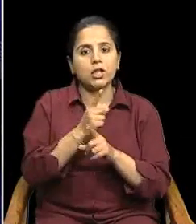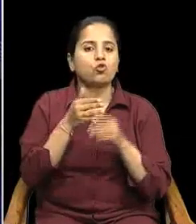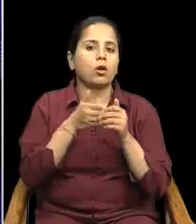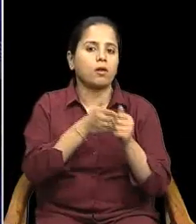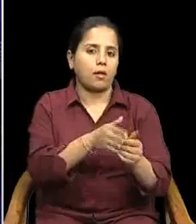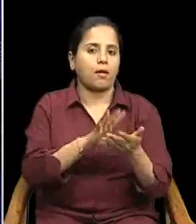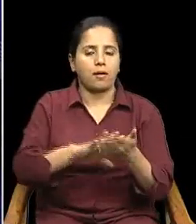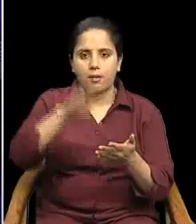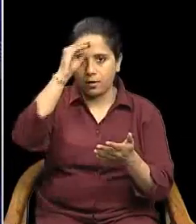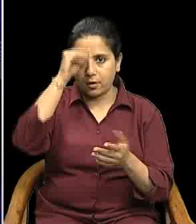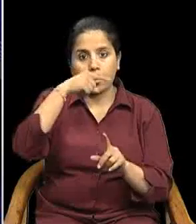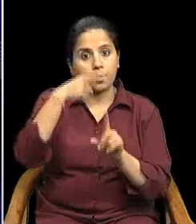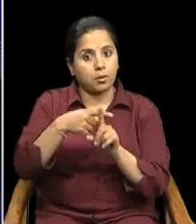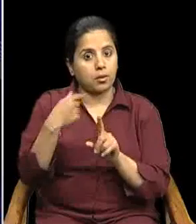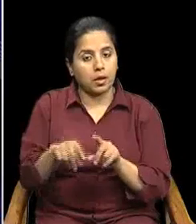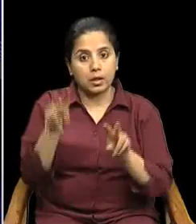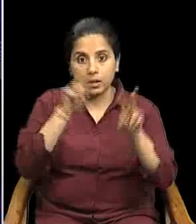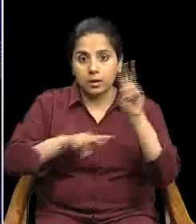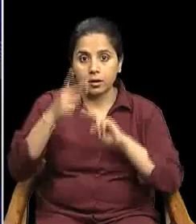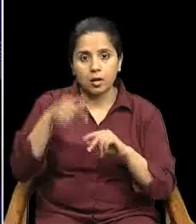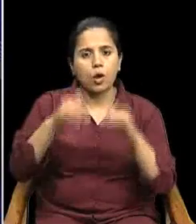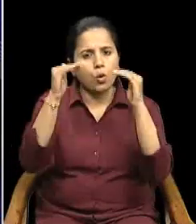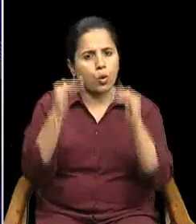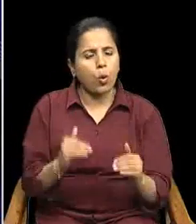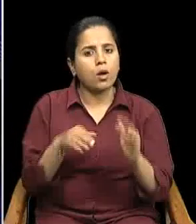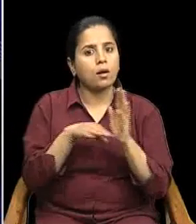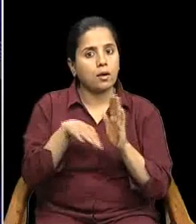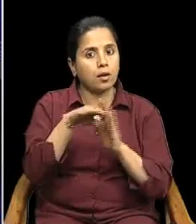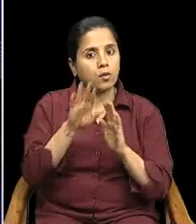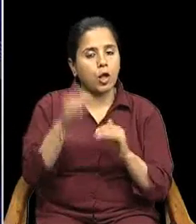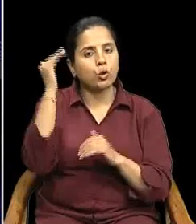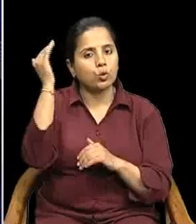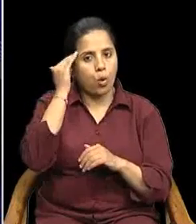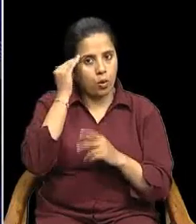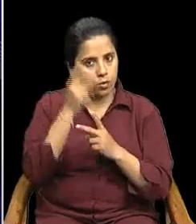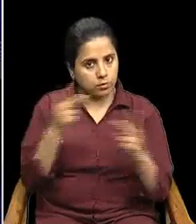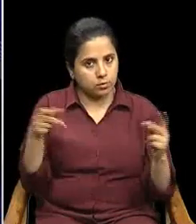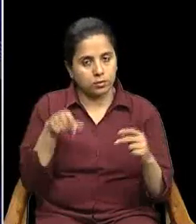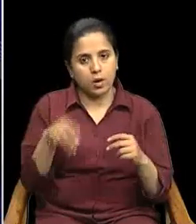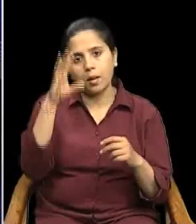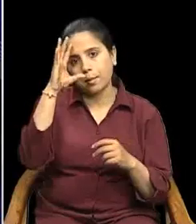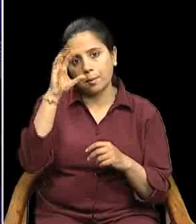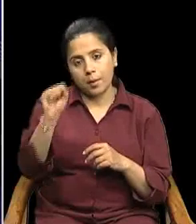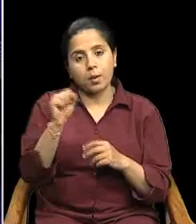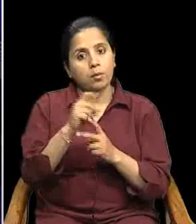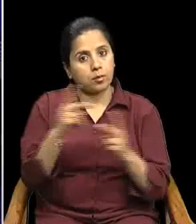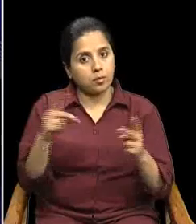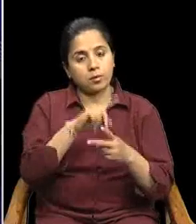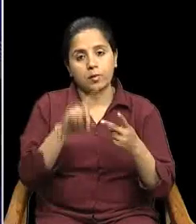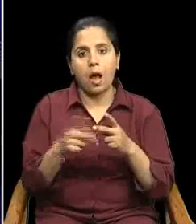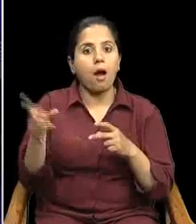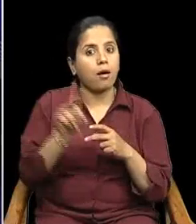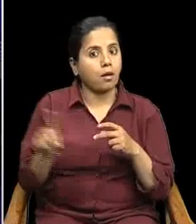learning and considered as the lowest level of knowledge, that is the memorization and the